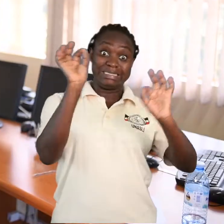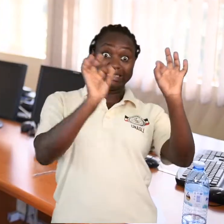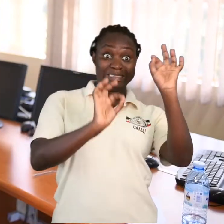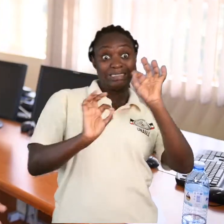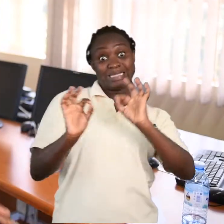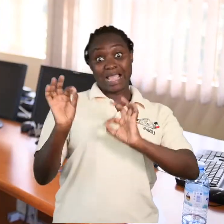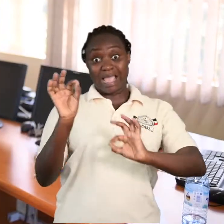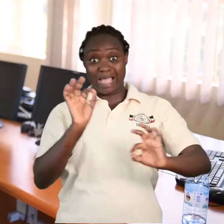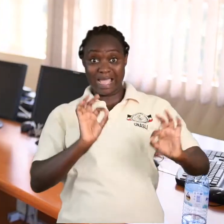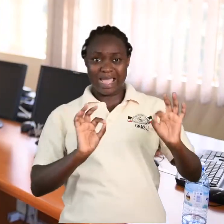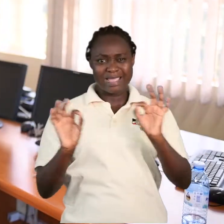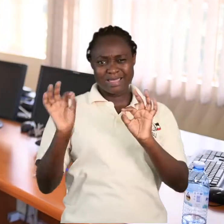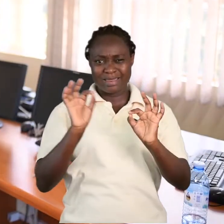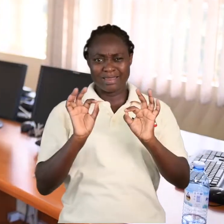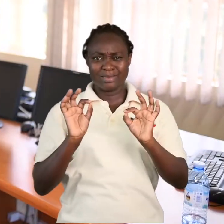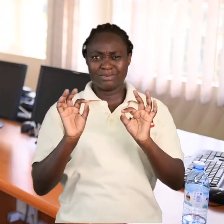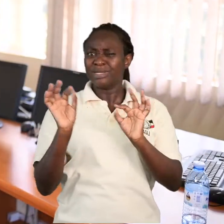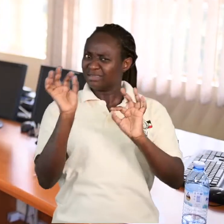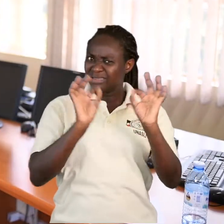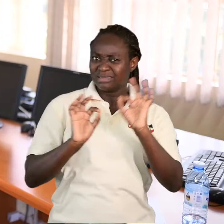letter appear artistic.